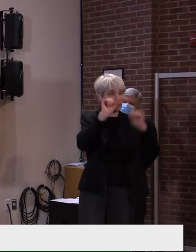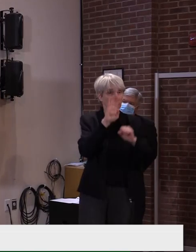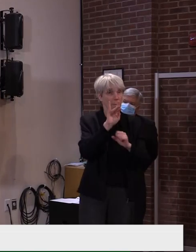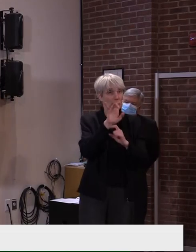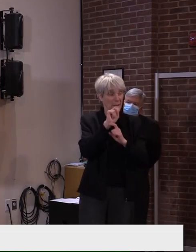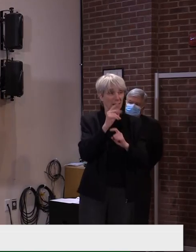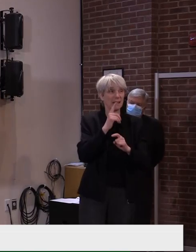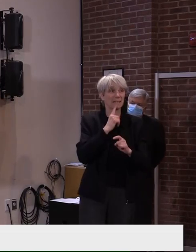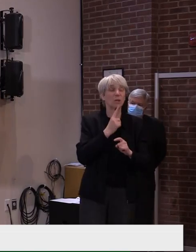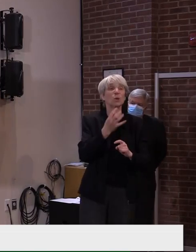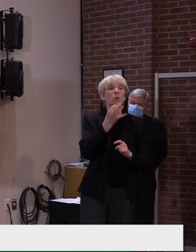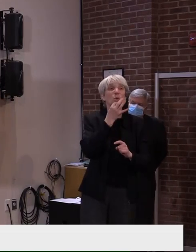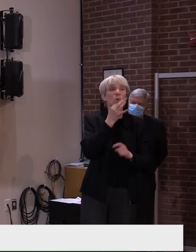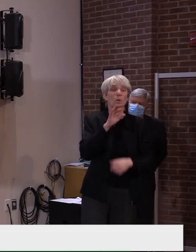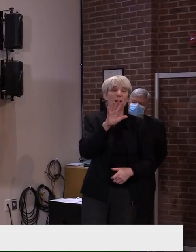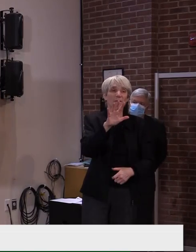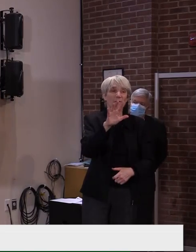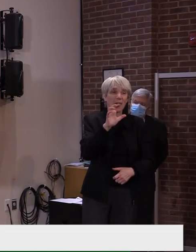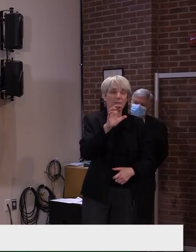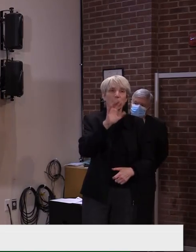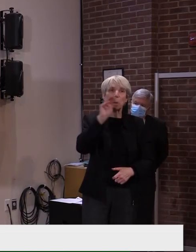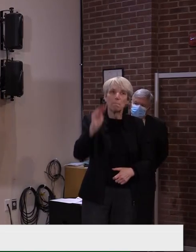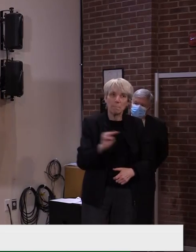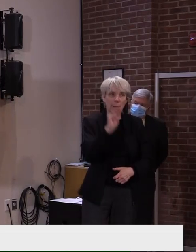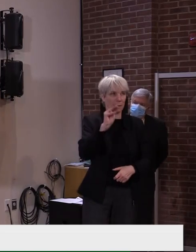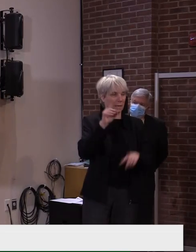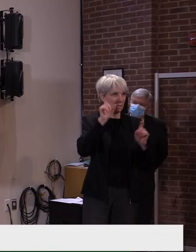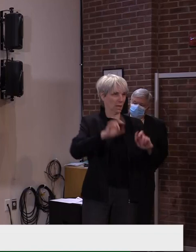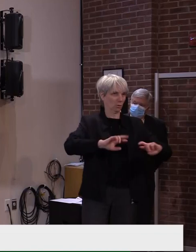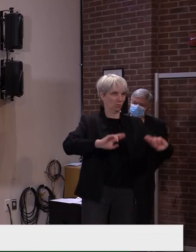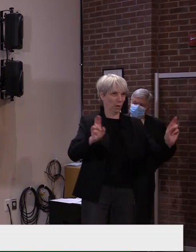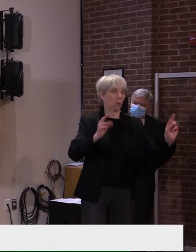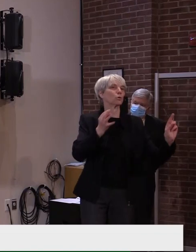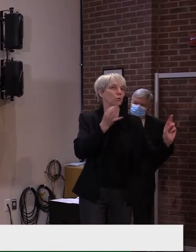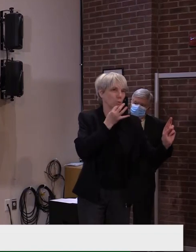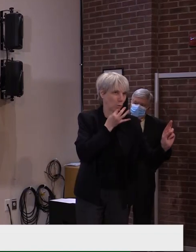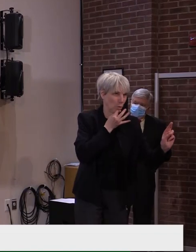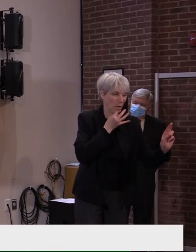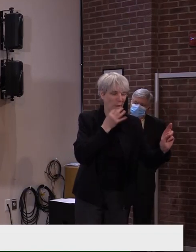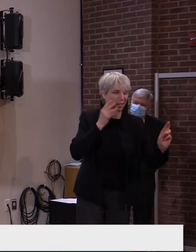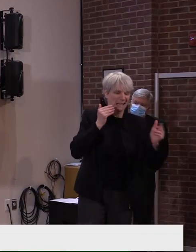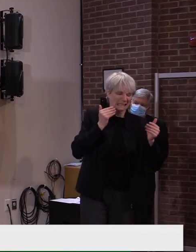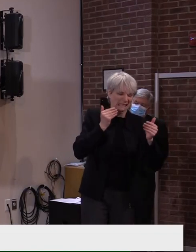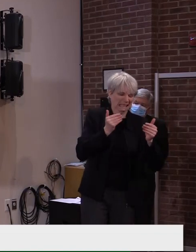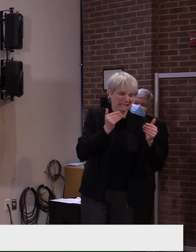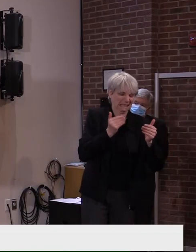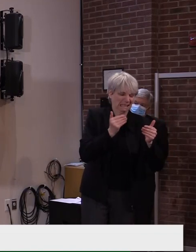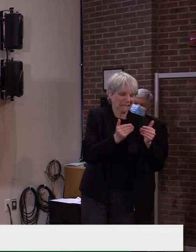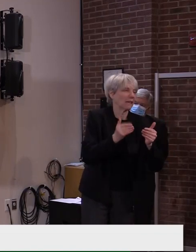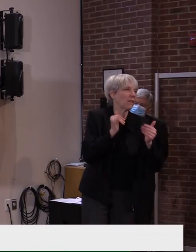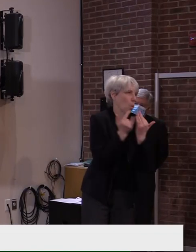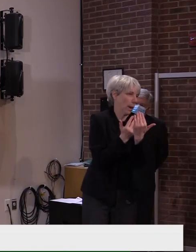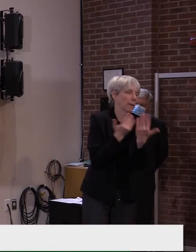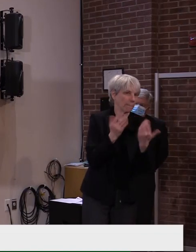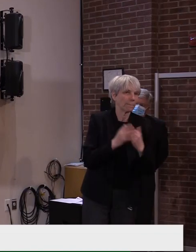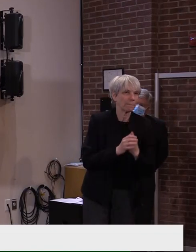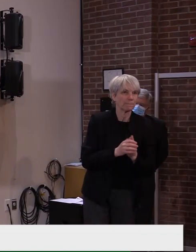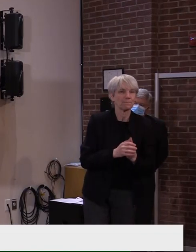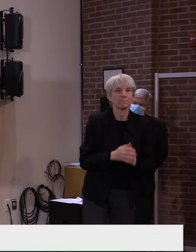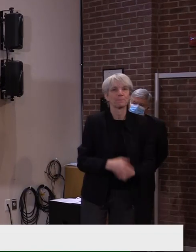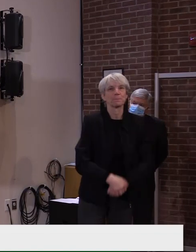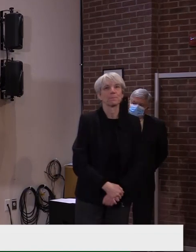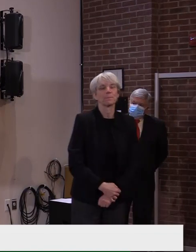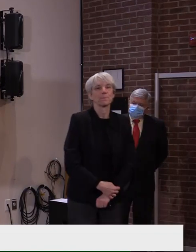a billion will become closer to reality. But it just wasn't then. So I'm sure that's why it wasn't played out that